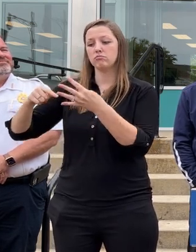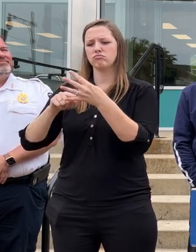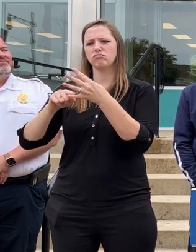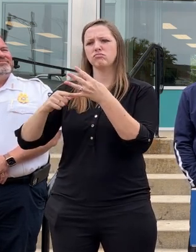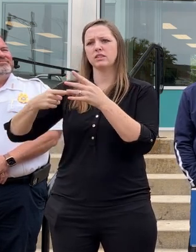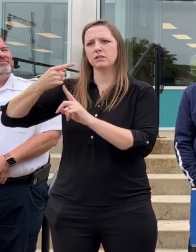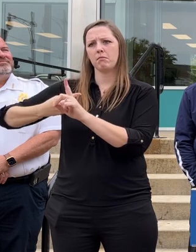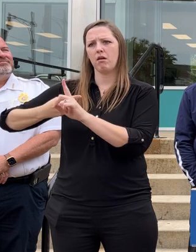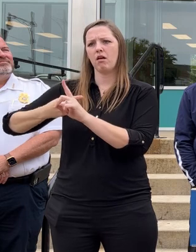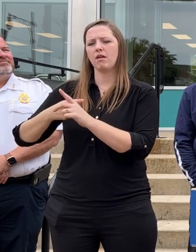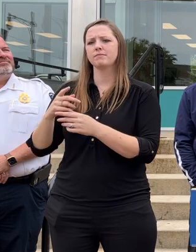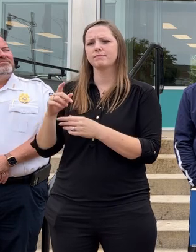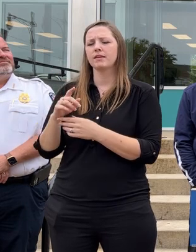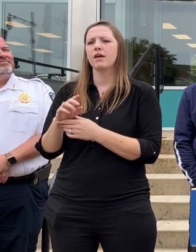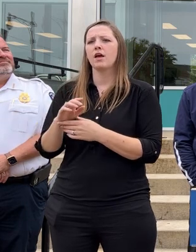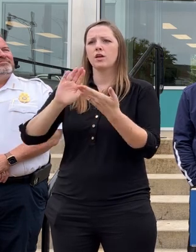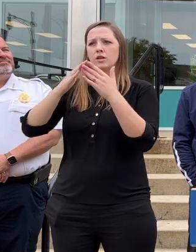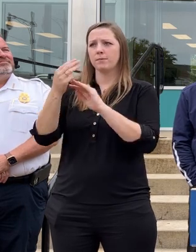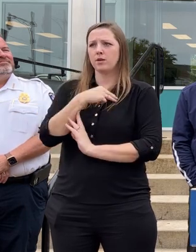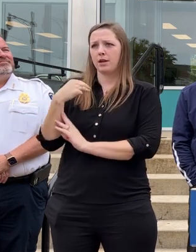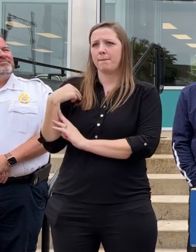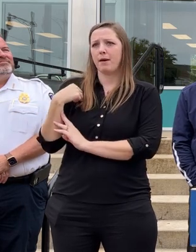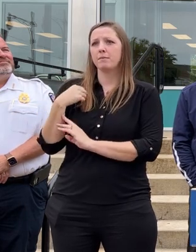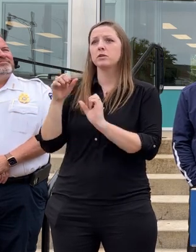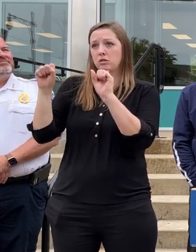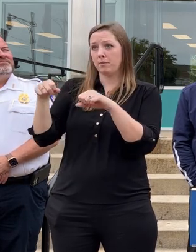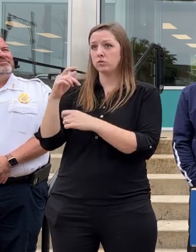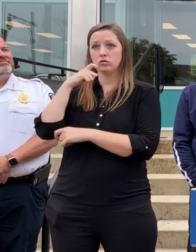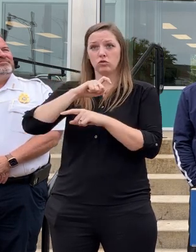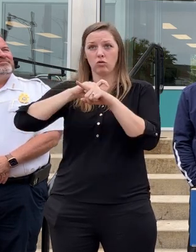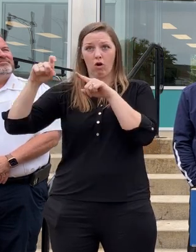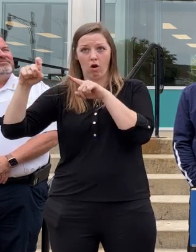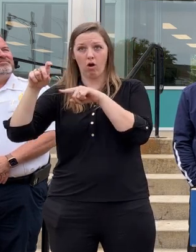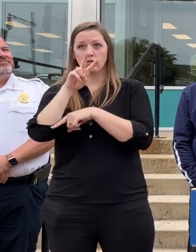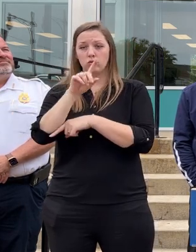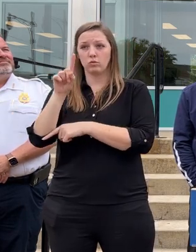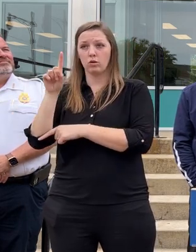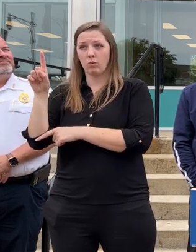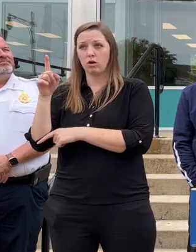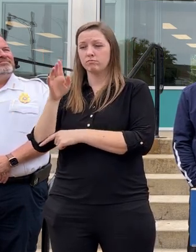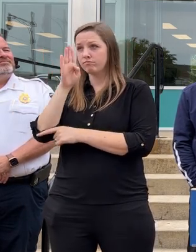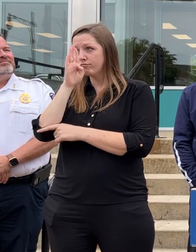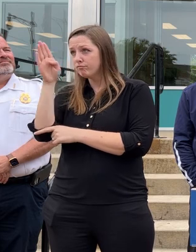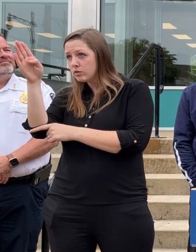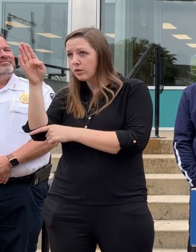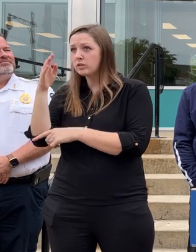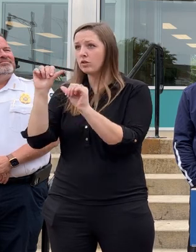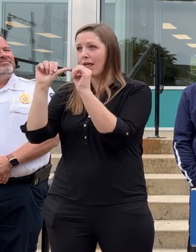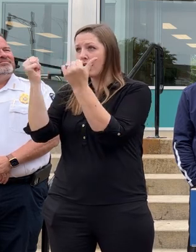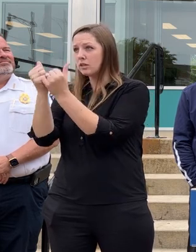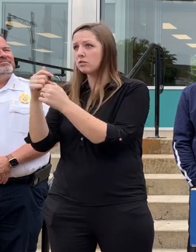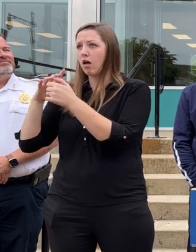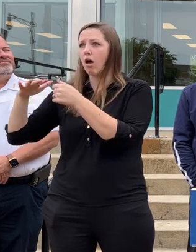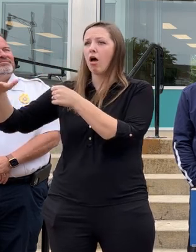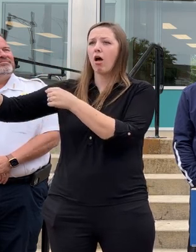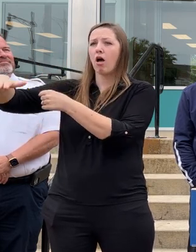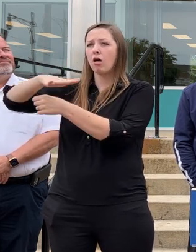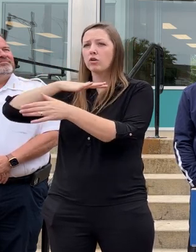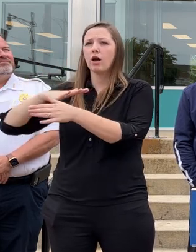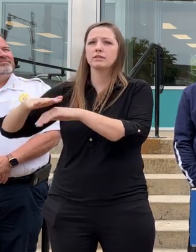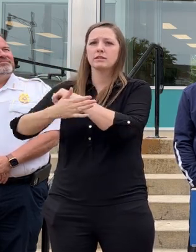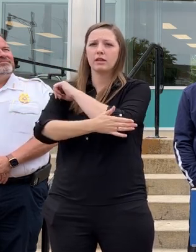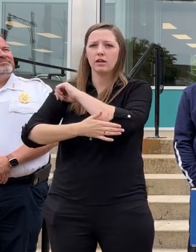the libraries, community members will be able to call 211 to be directed to agencies across the county